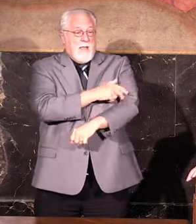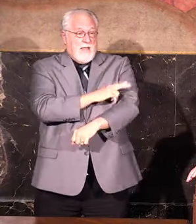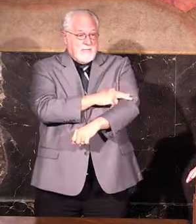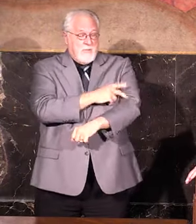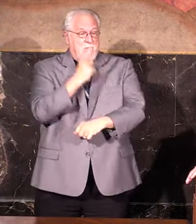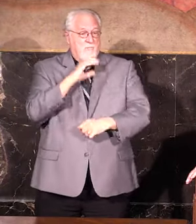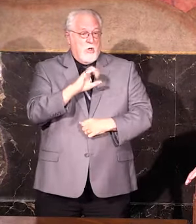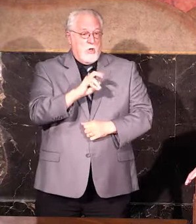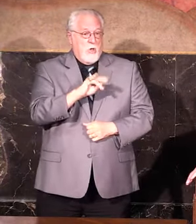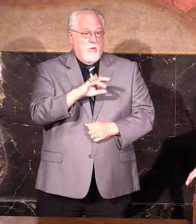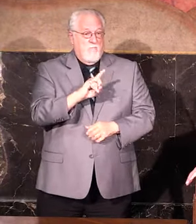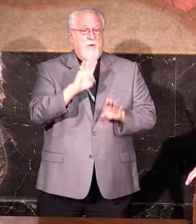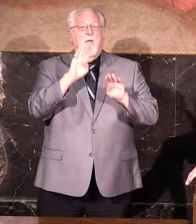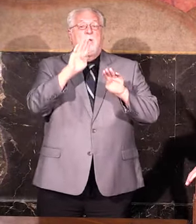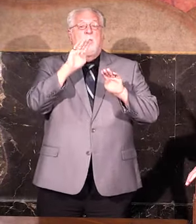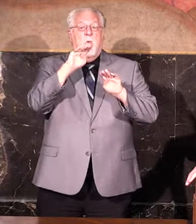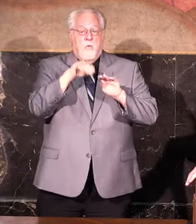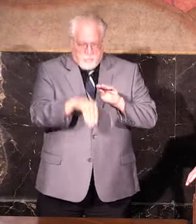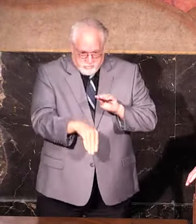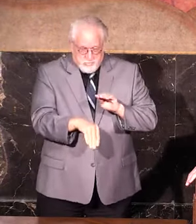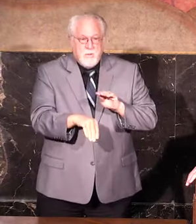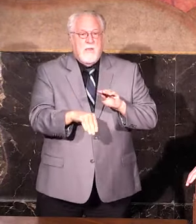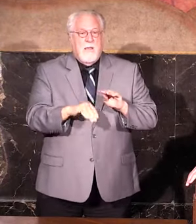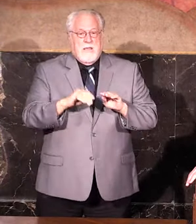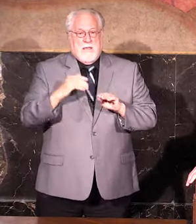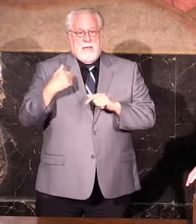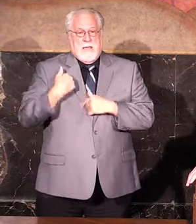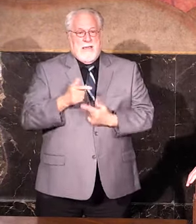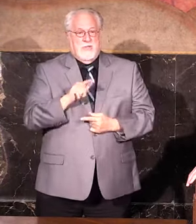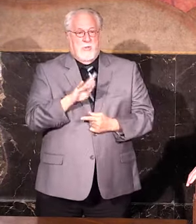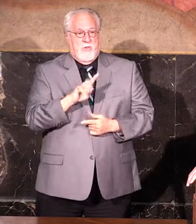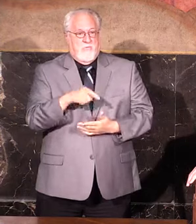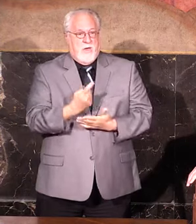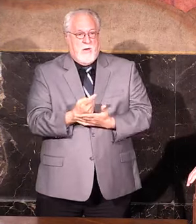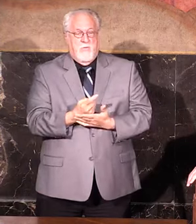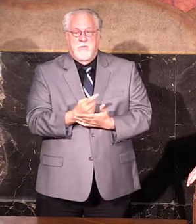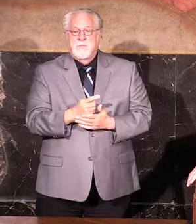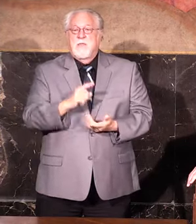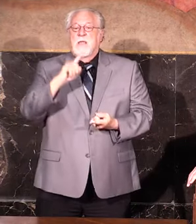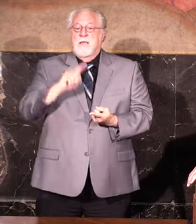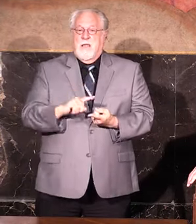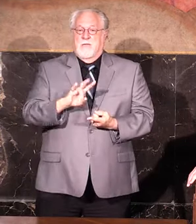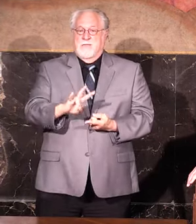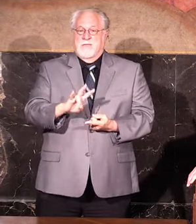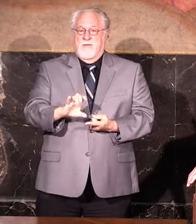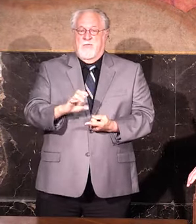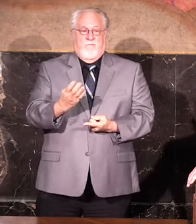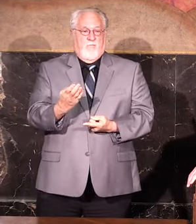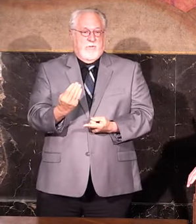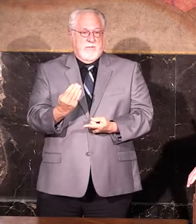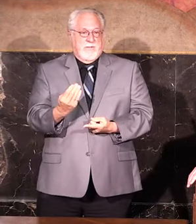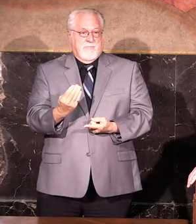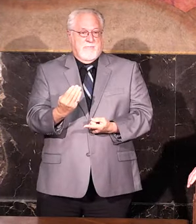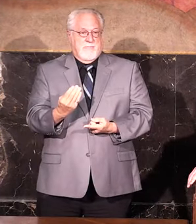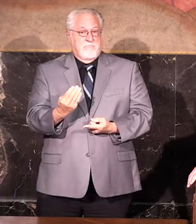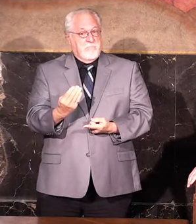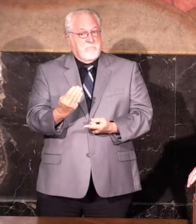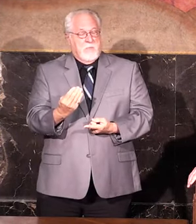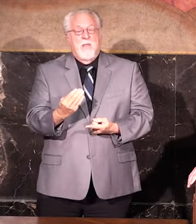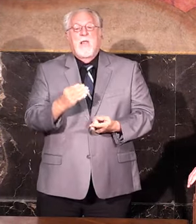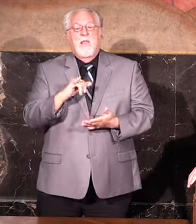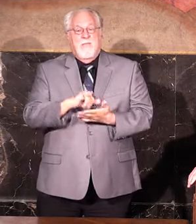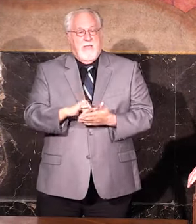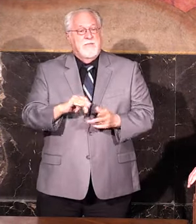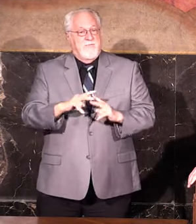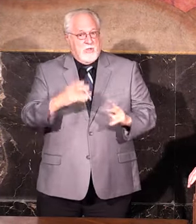COVID-19 actually took a big dip over the last 24 hours, down to 714, which is